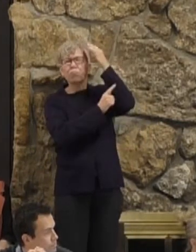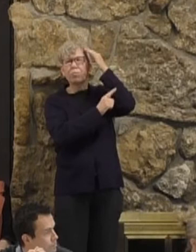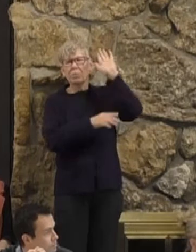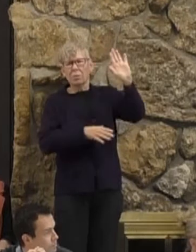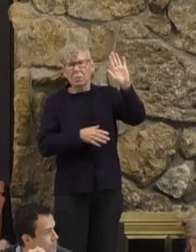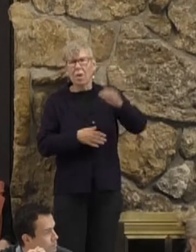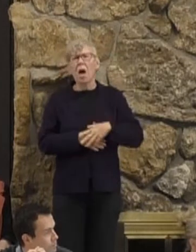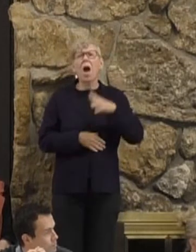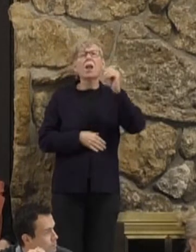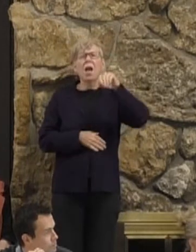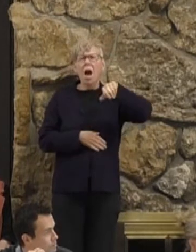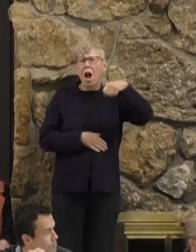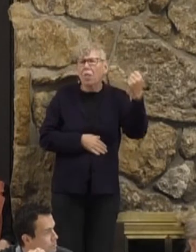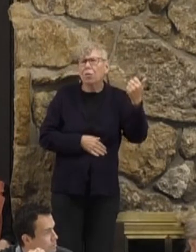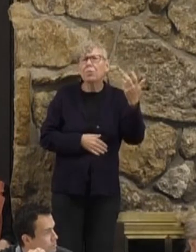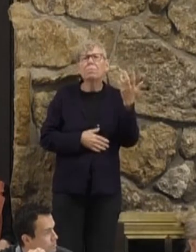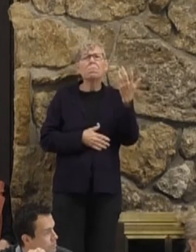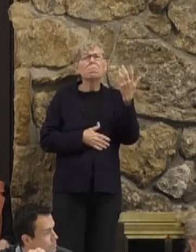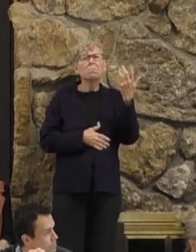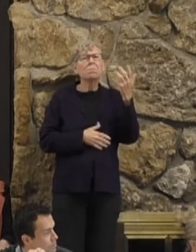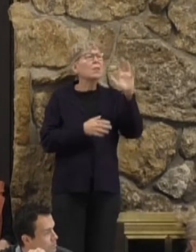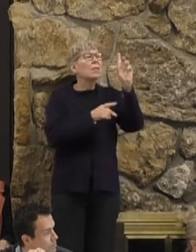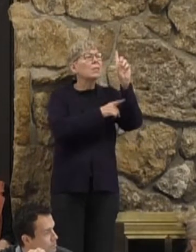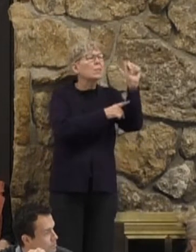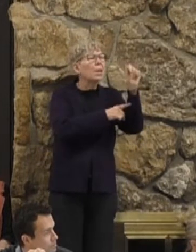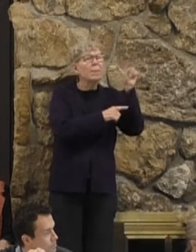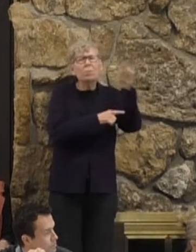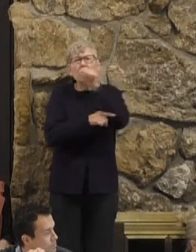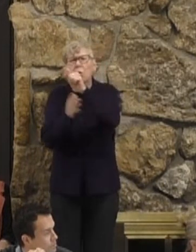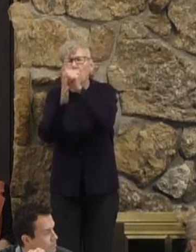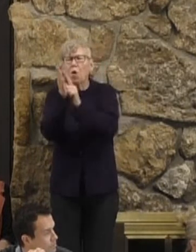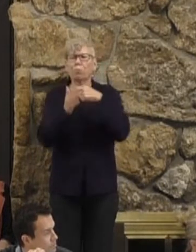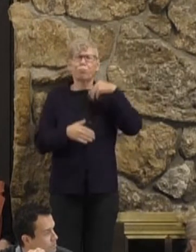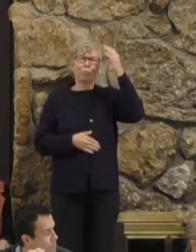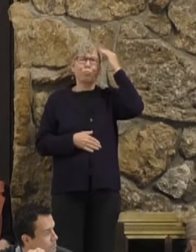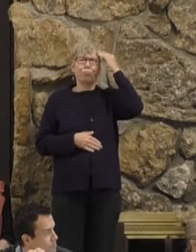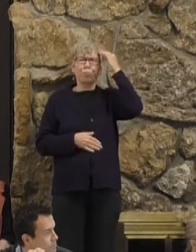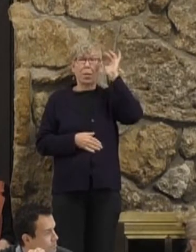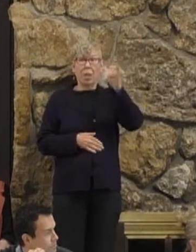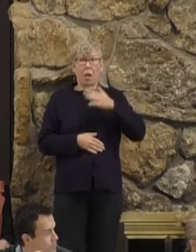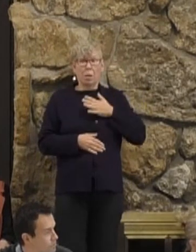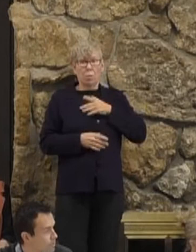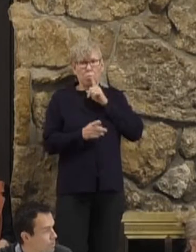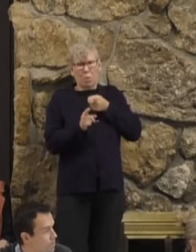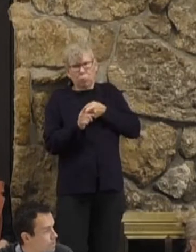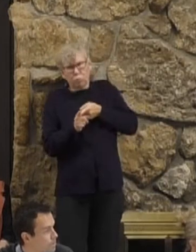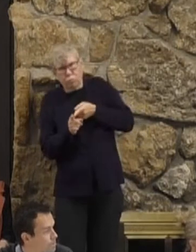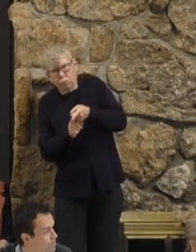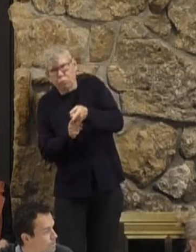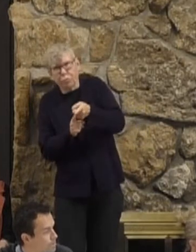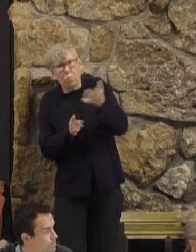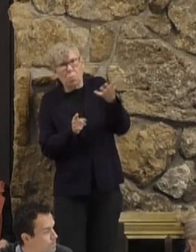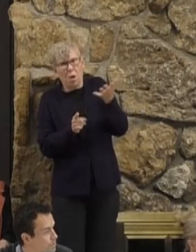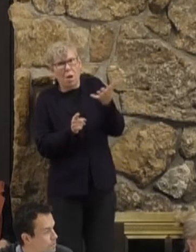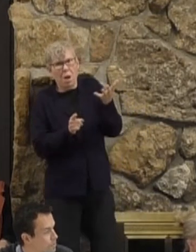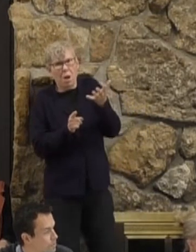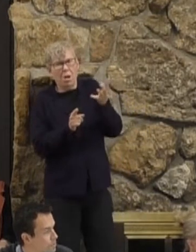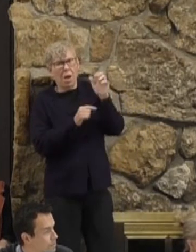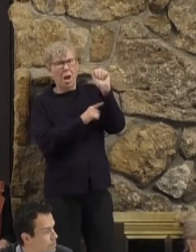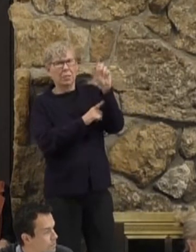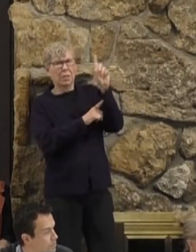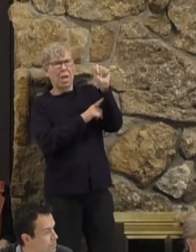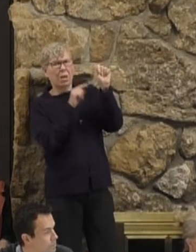Julie alluded to, the ADA is going to be the primary law that we're going to talk about when we're talking about providing sign language interpreters for deaf and hard of hearing